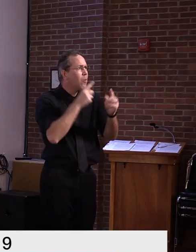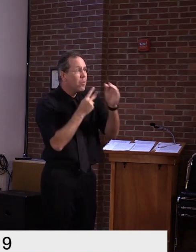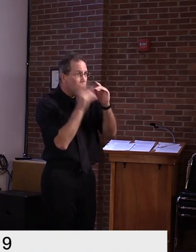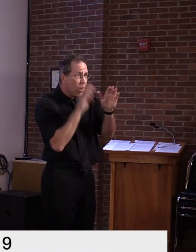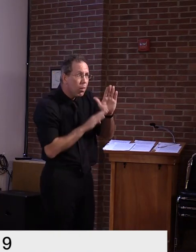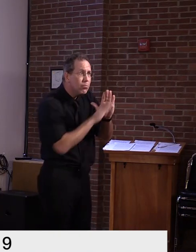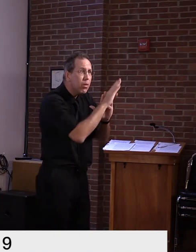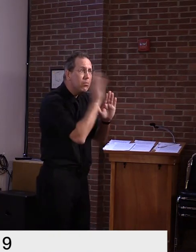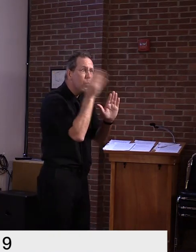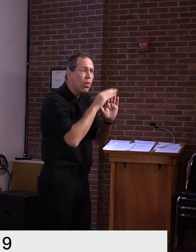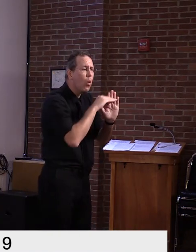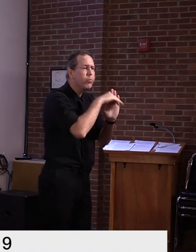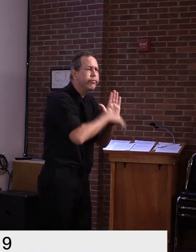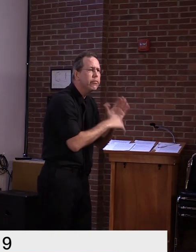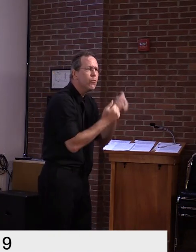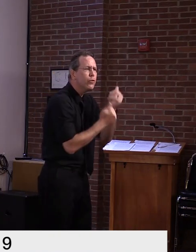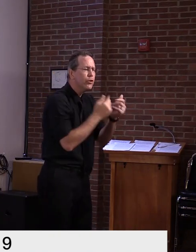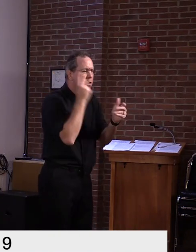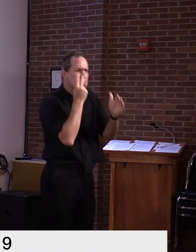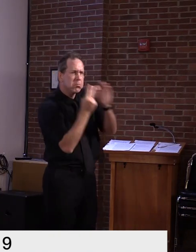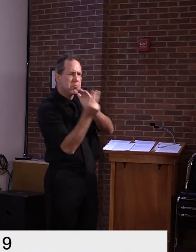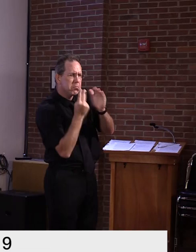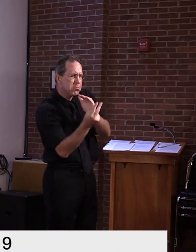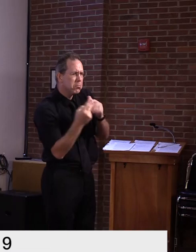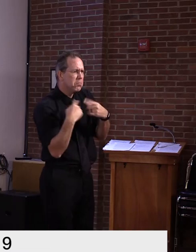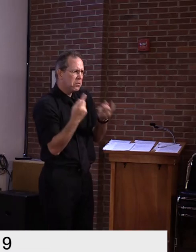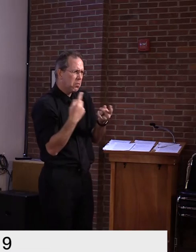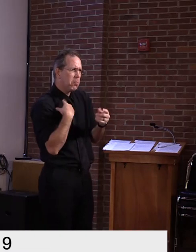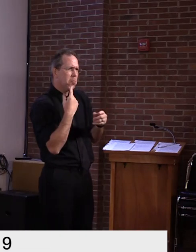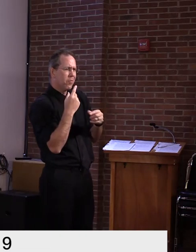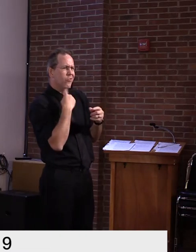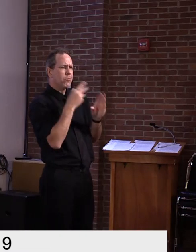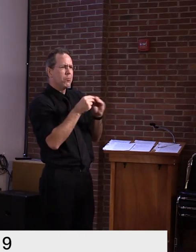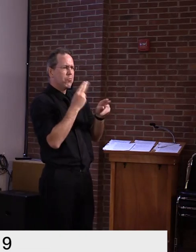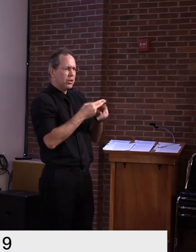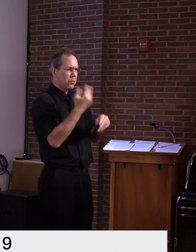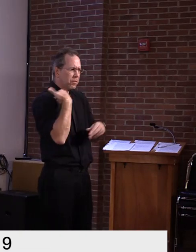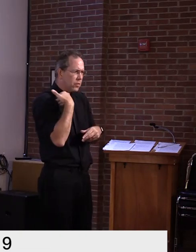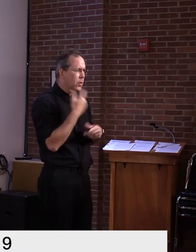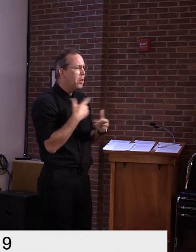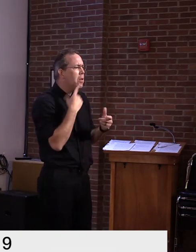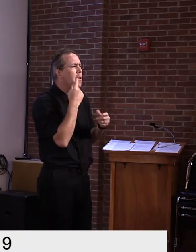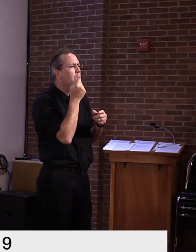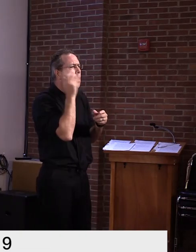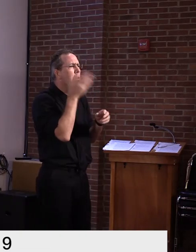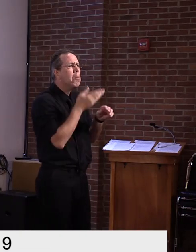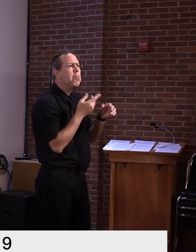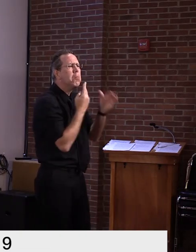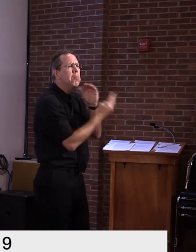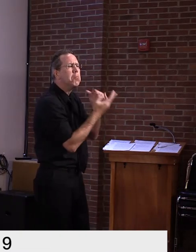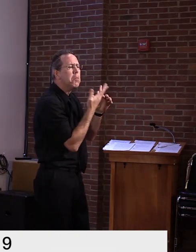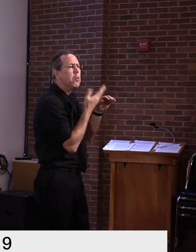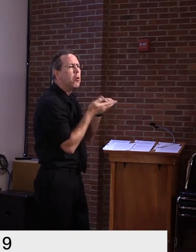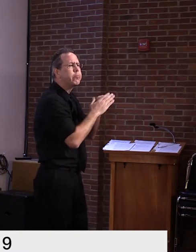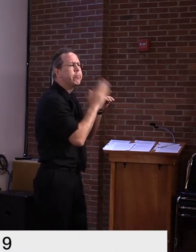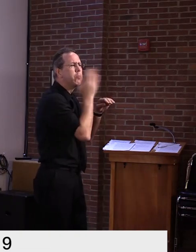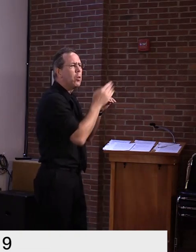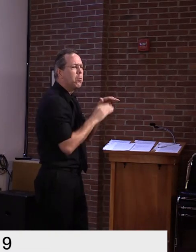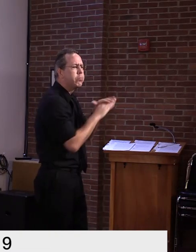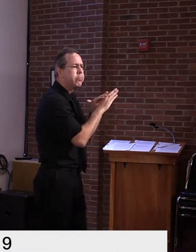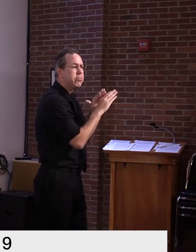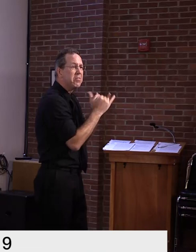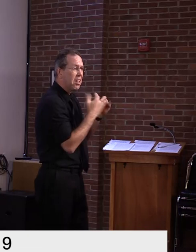that we are anticipating a slight increase in cases. This week is the first time in the last couple of weeks I can say that the projections